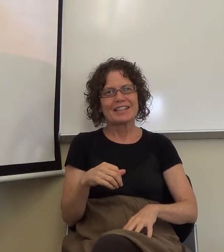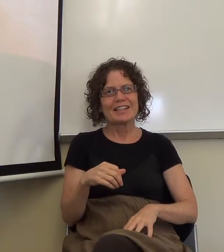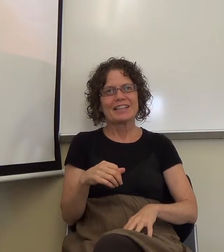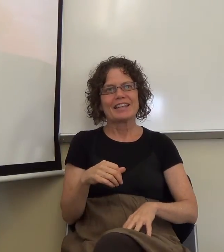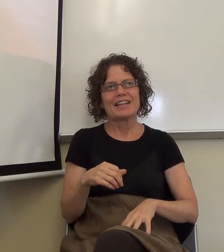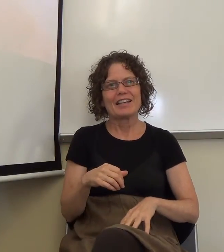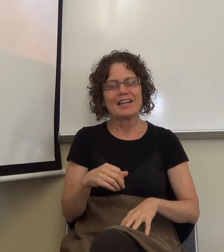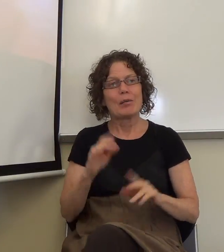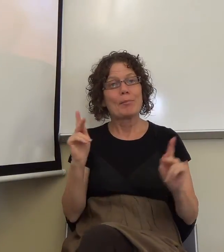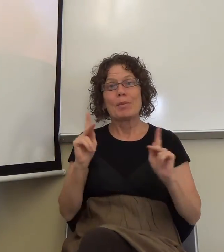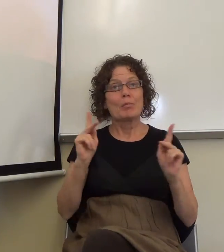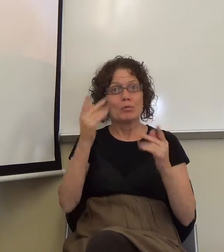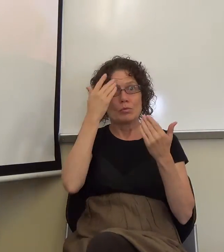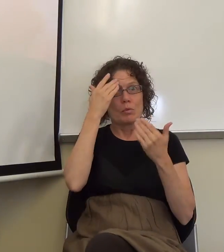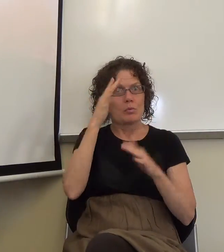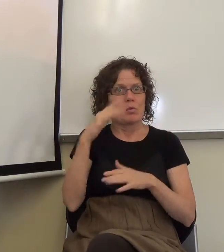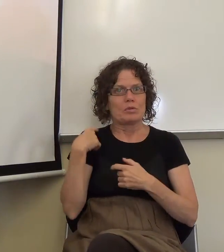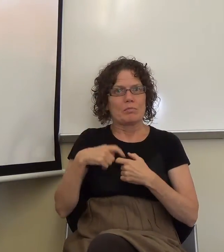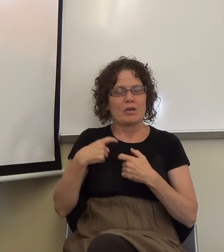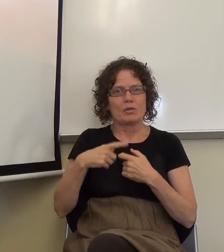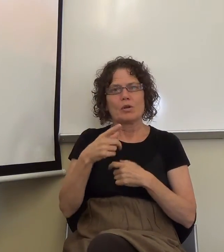people who don't know Spanish, what do you do when you give